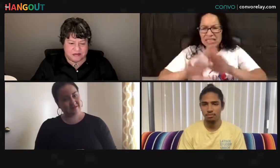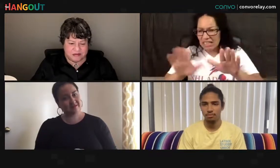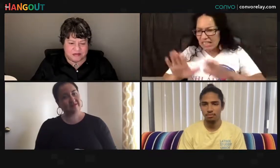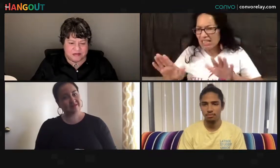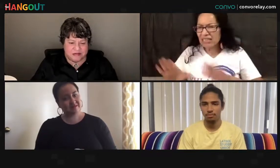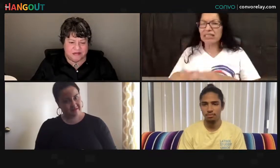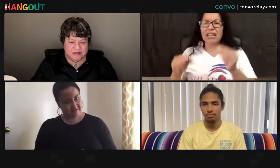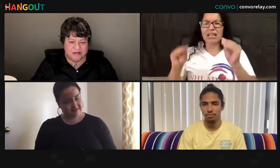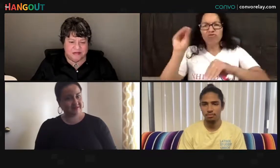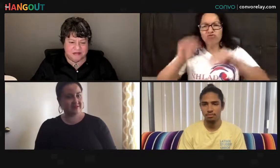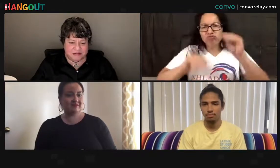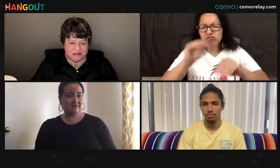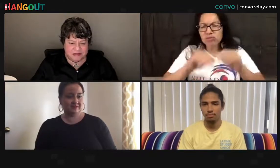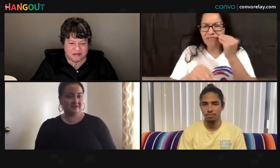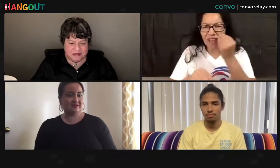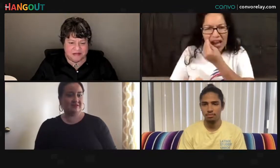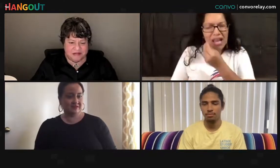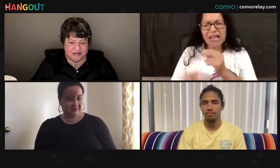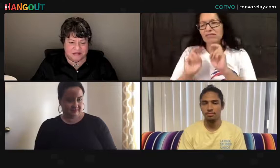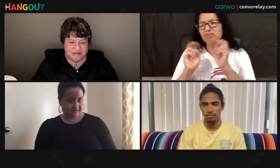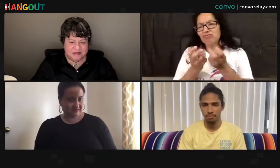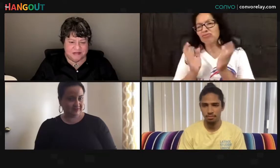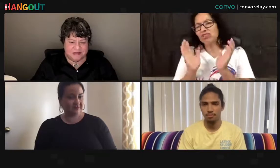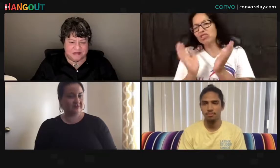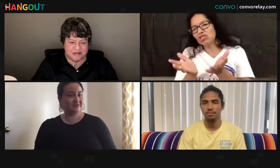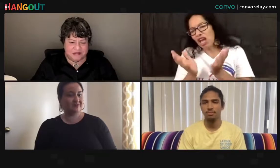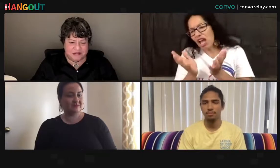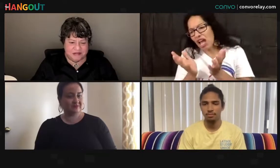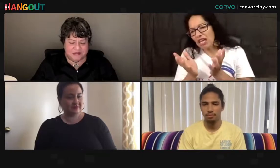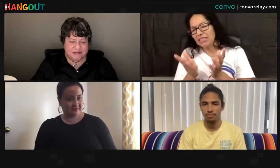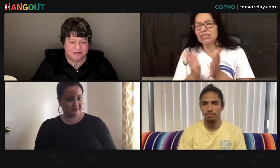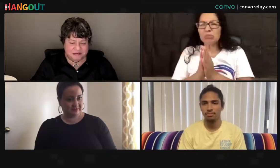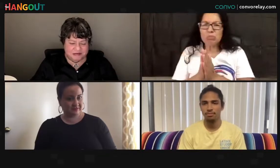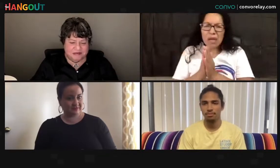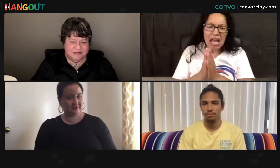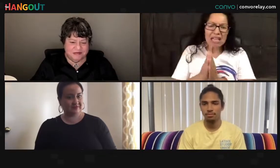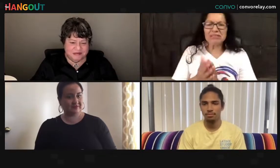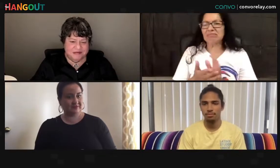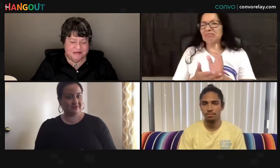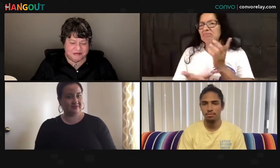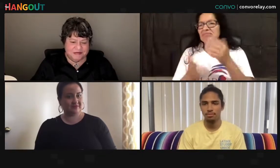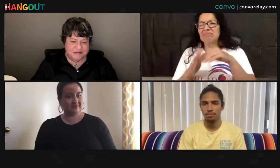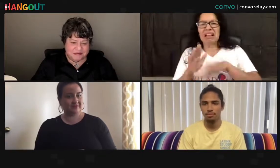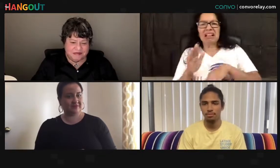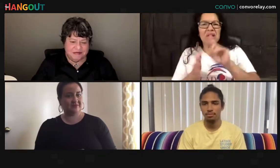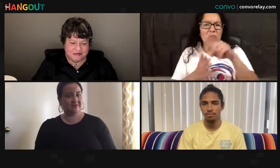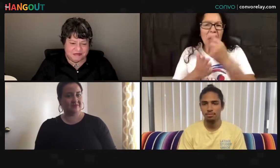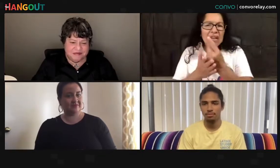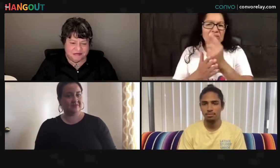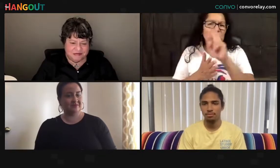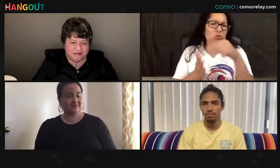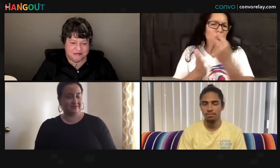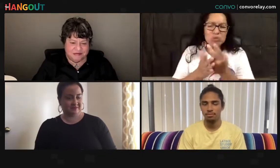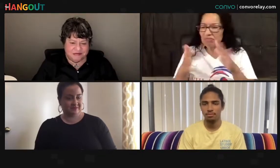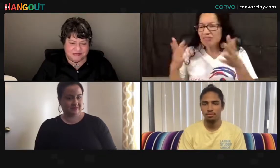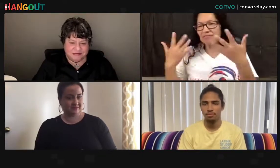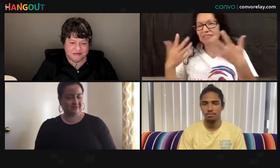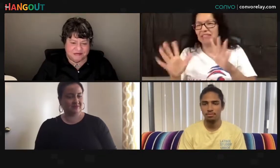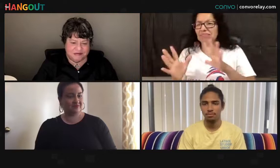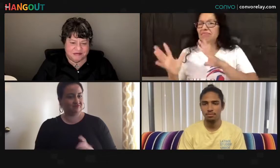to the gravesite. We were cleaning, put the flowers on the gravesite. As a family, we prayed, we talked, and it was about an hour or